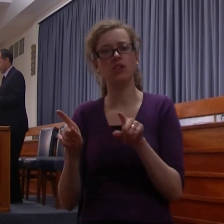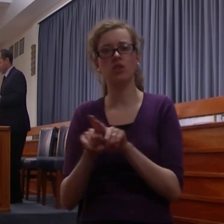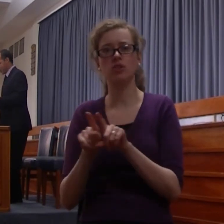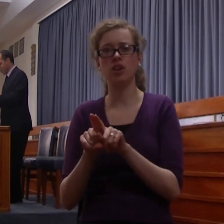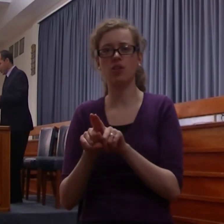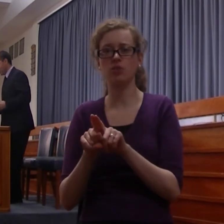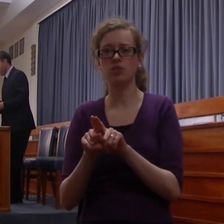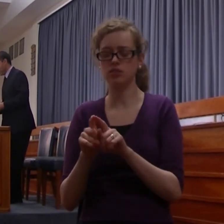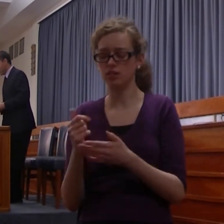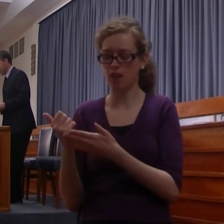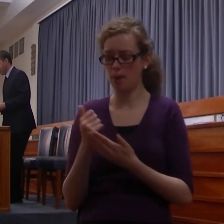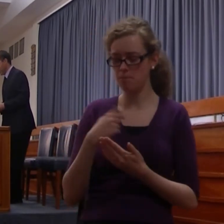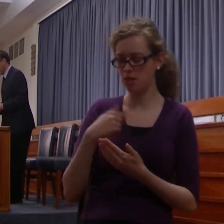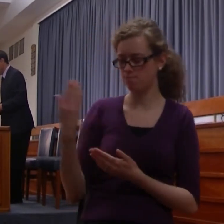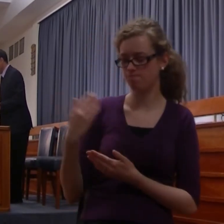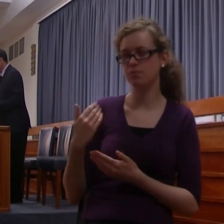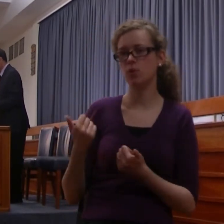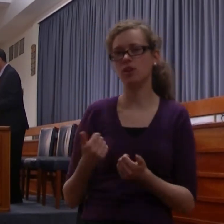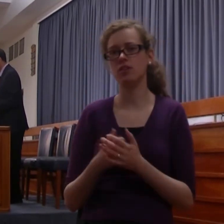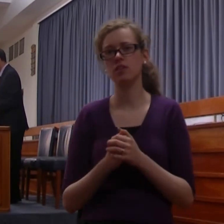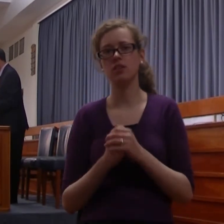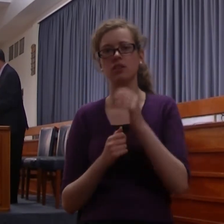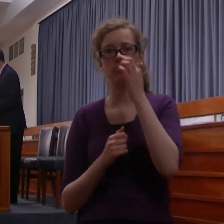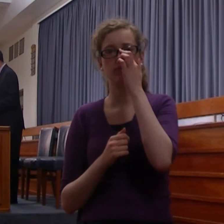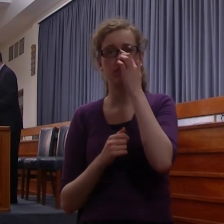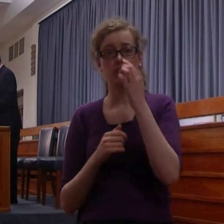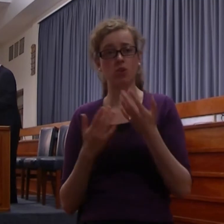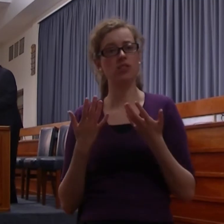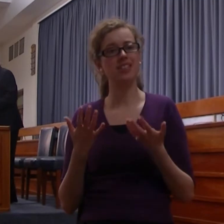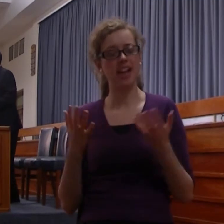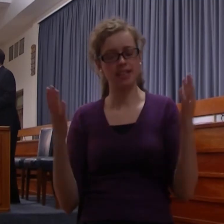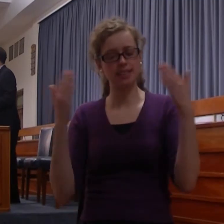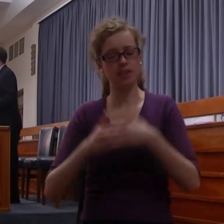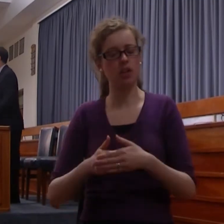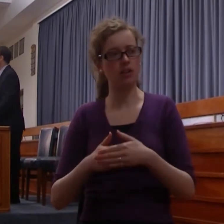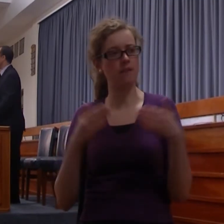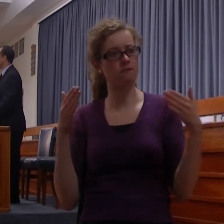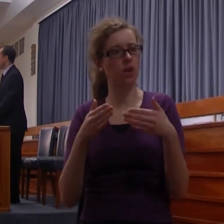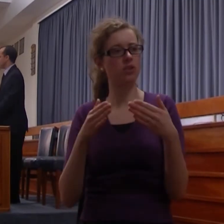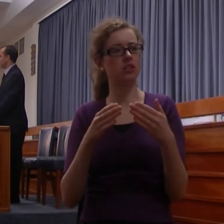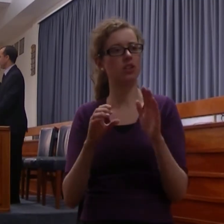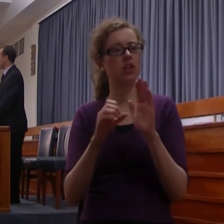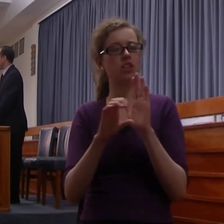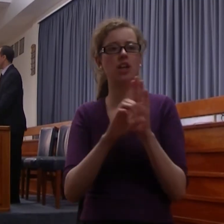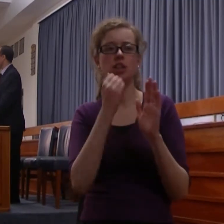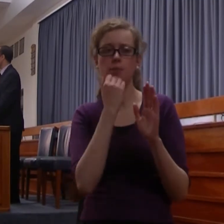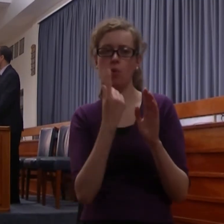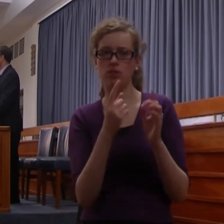to all the churches, it is practical, but it is also personal. So we come tonight